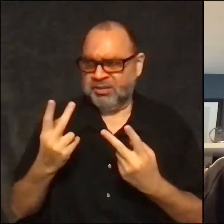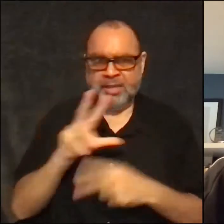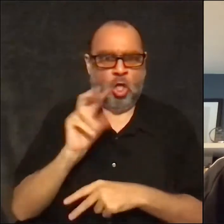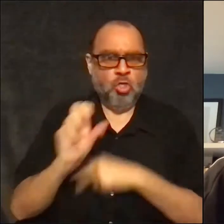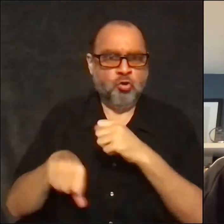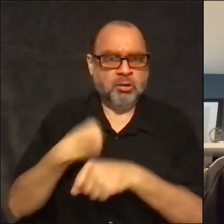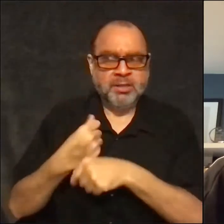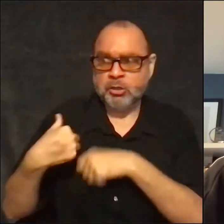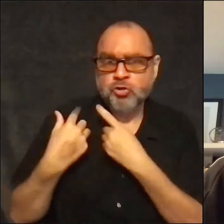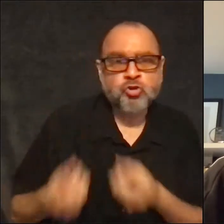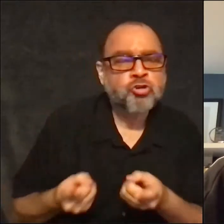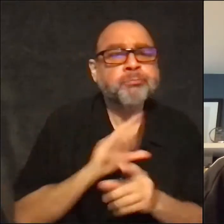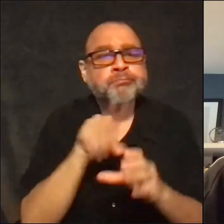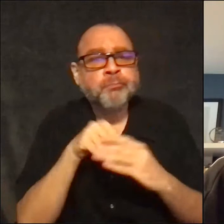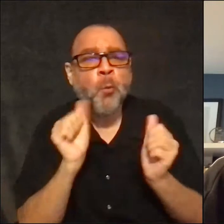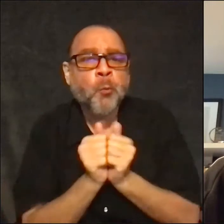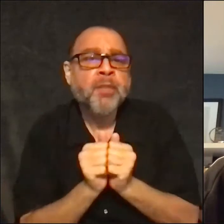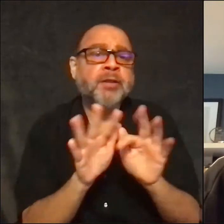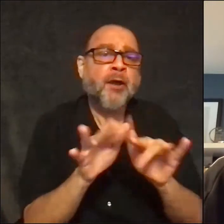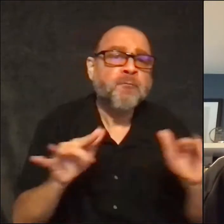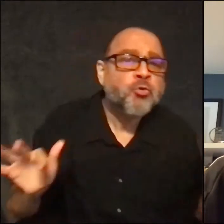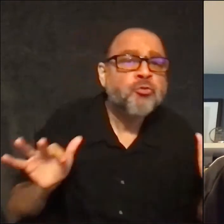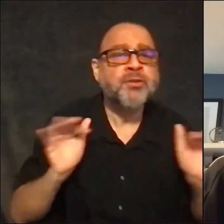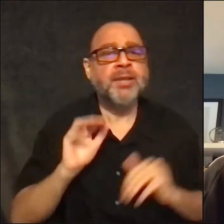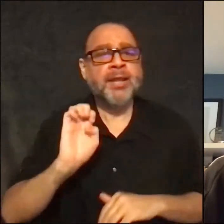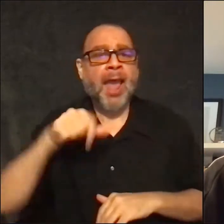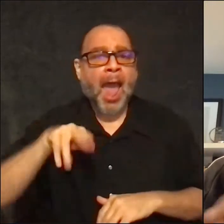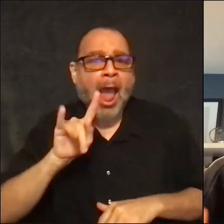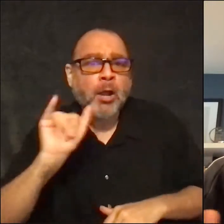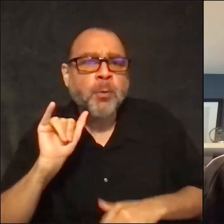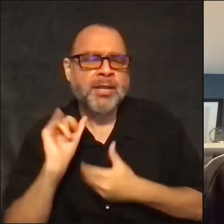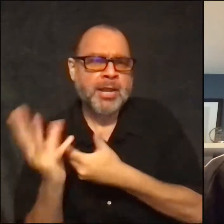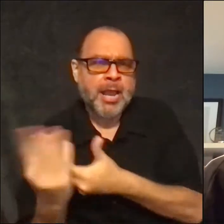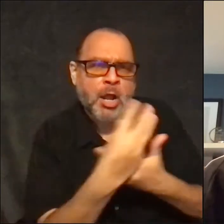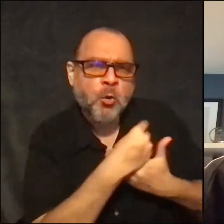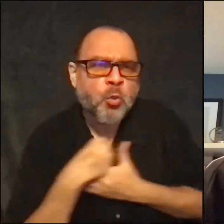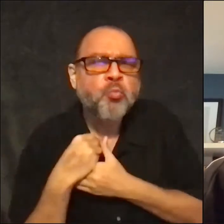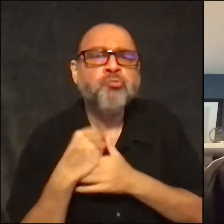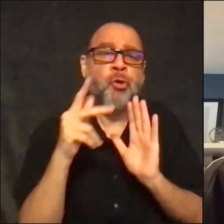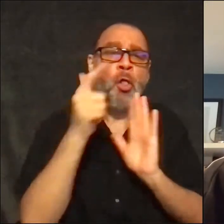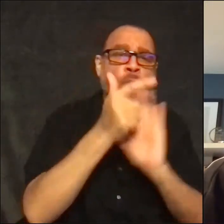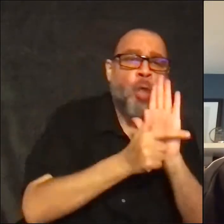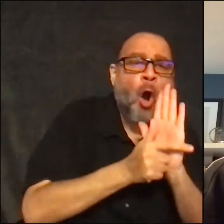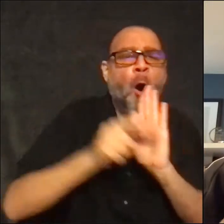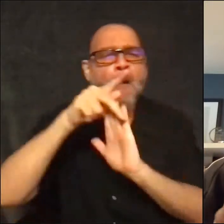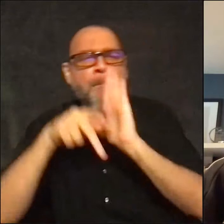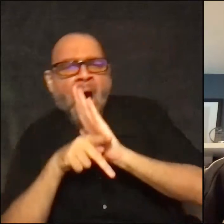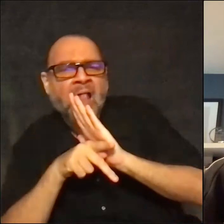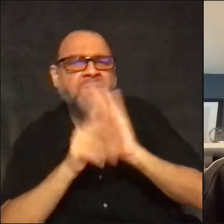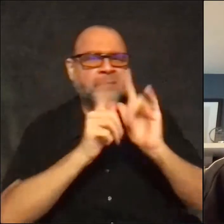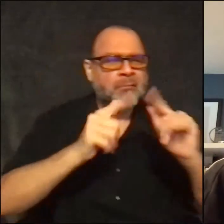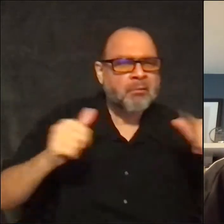or so. And she started sharing with me and another person that happened to be there at that time about one of